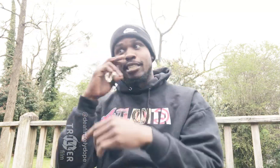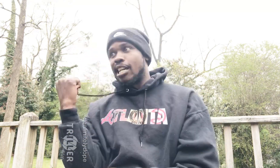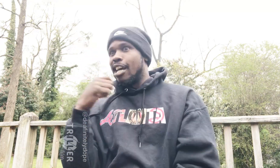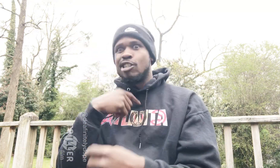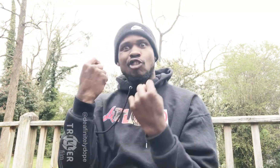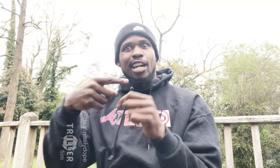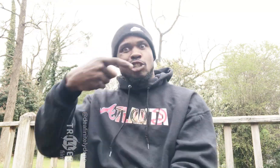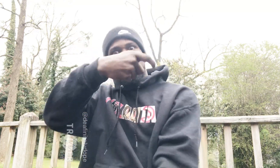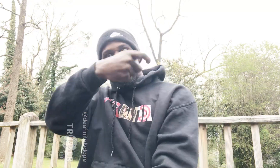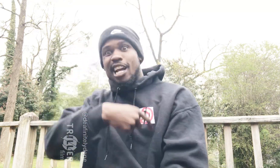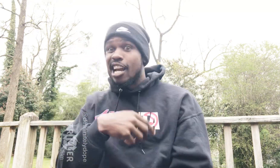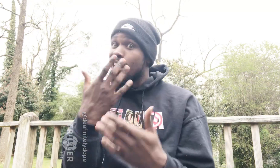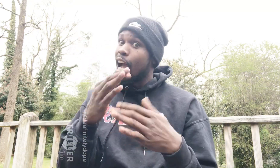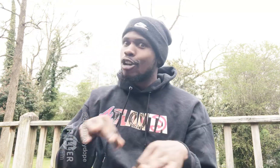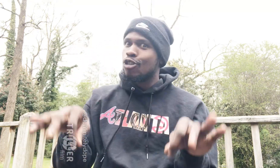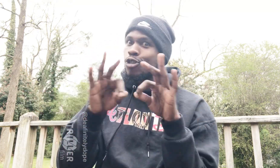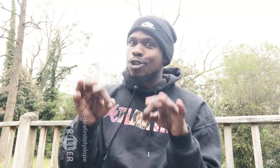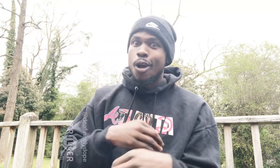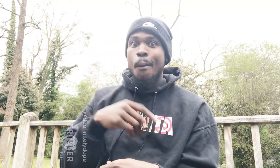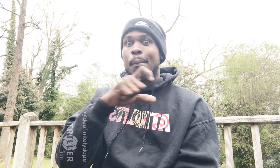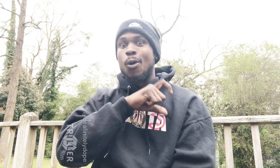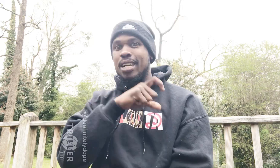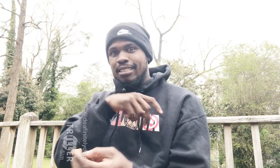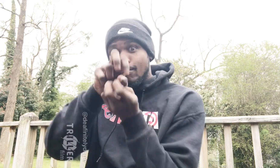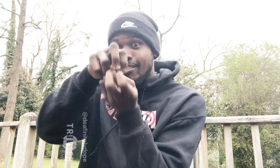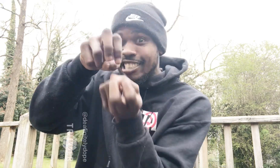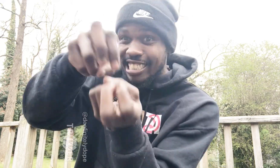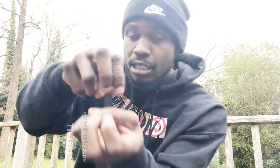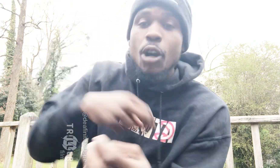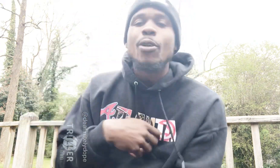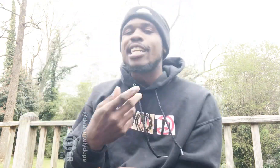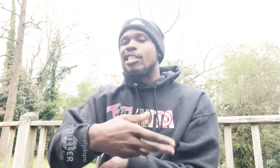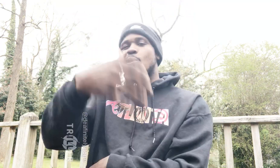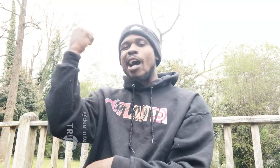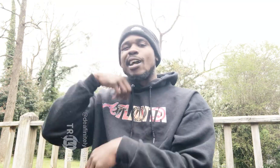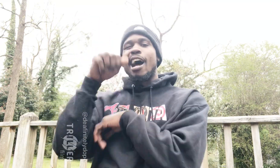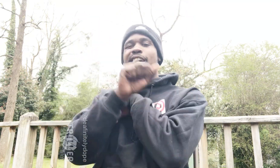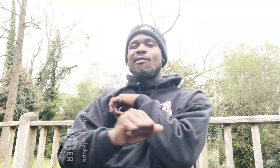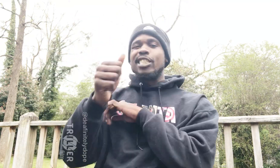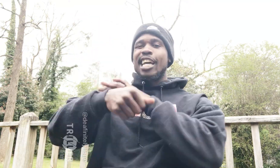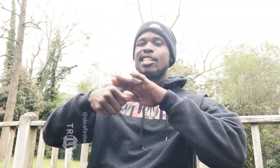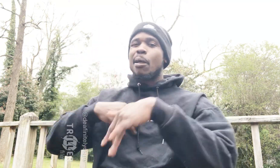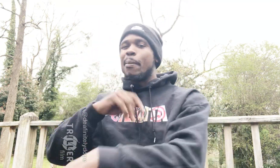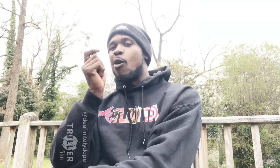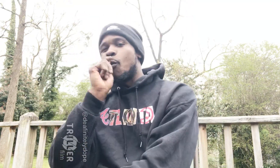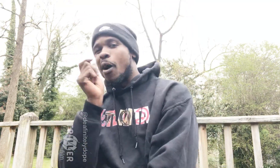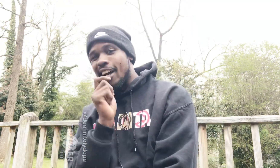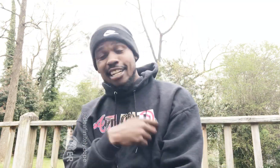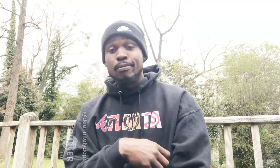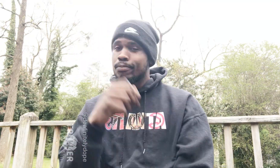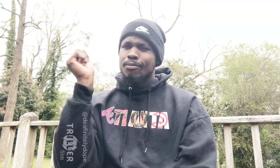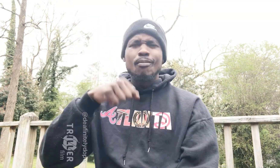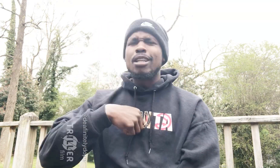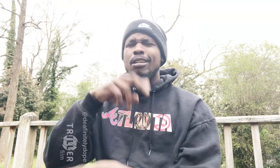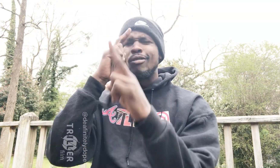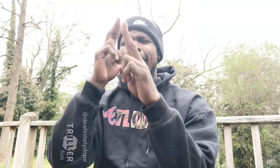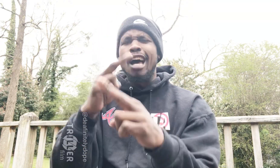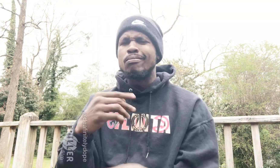here tryna shoot ya. Kinda crucial, police, piranha. Gon' snatch you out that Honda for stashing that marijuana. Yes, your honor, I